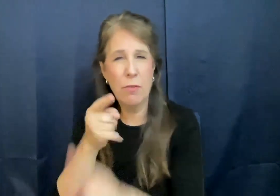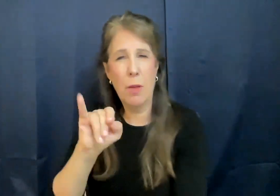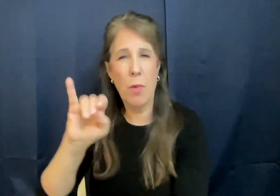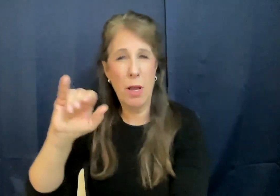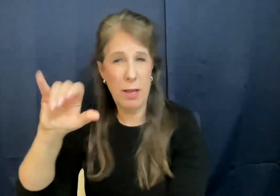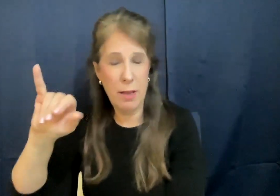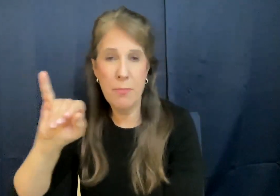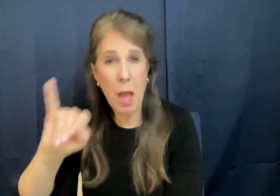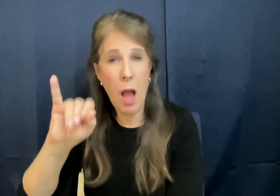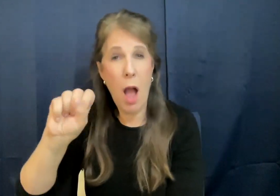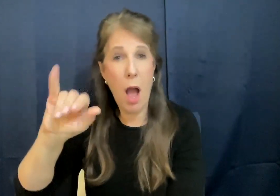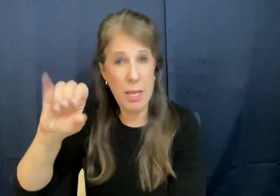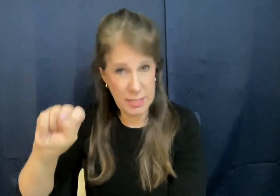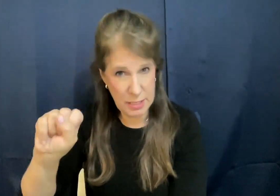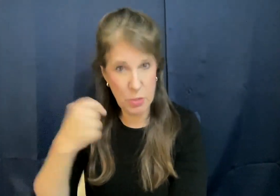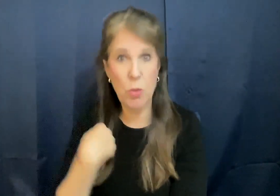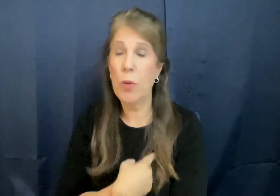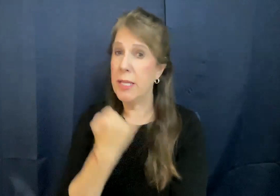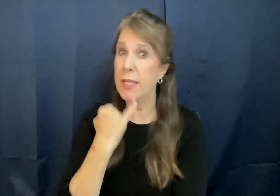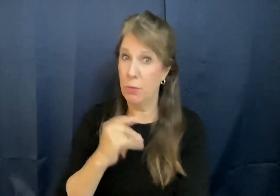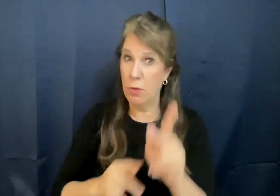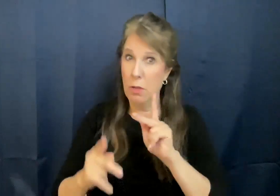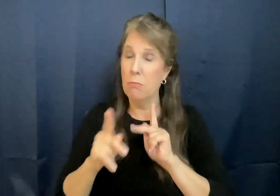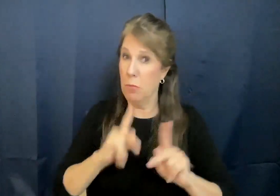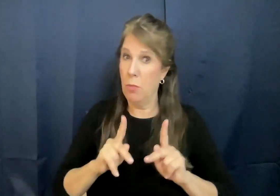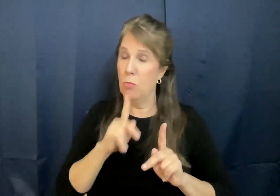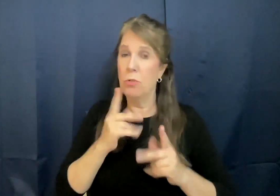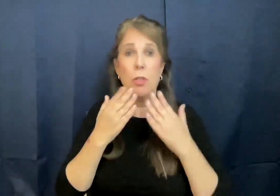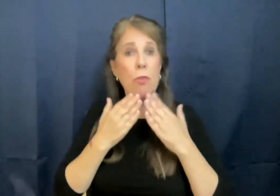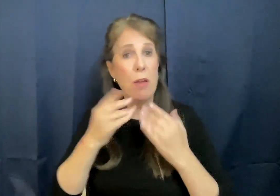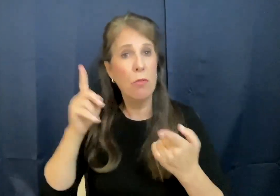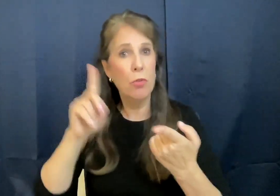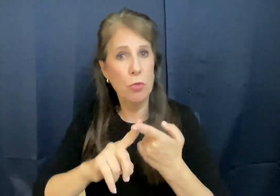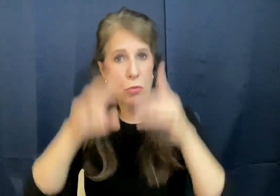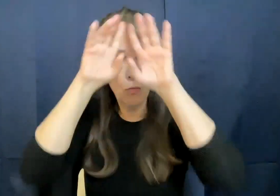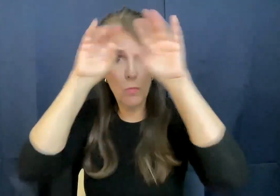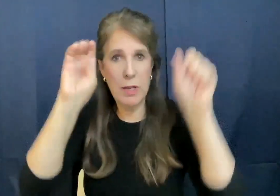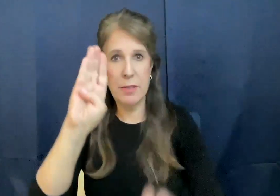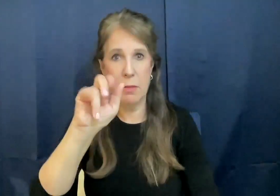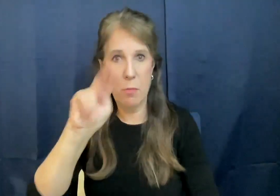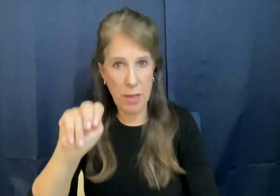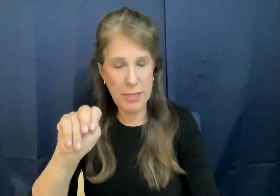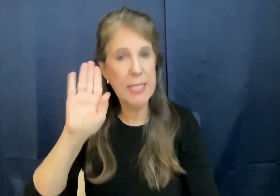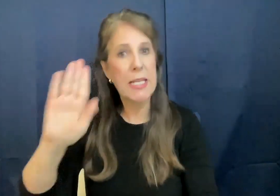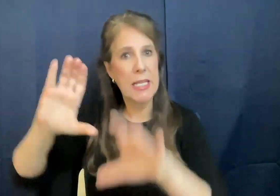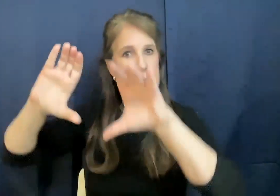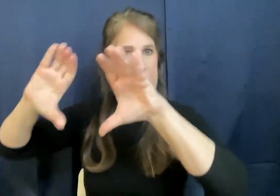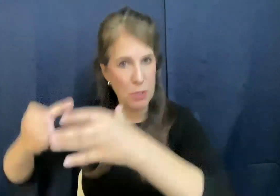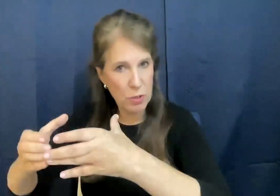are grateful to President Biden, his administration, and so many members of Congress on